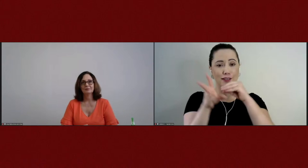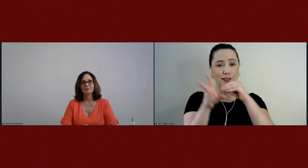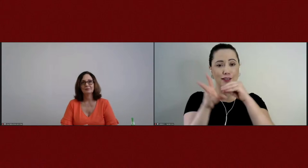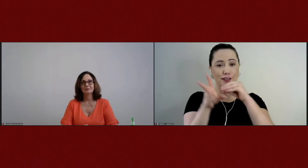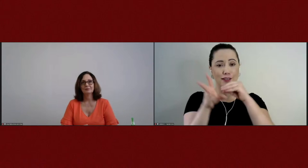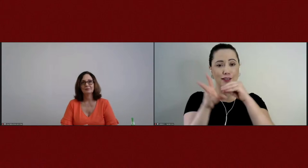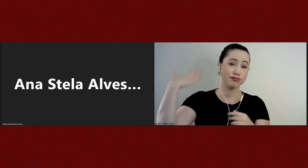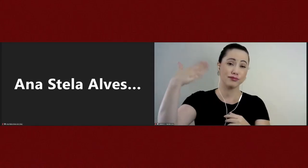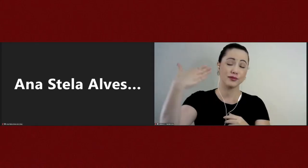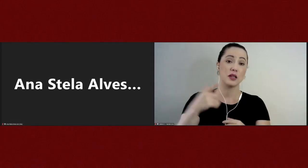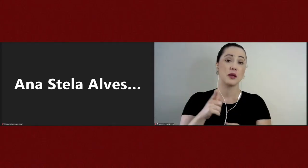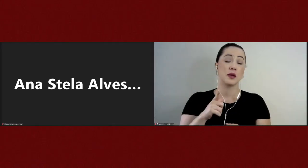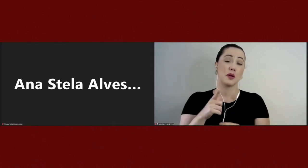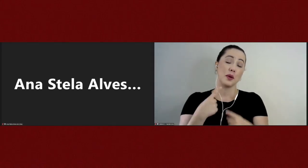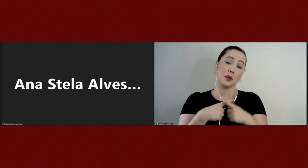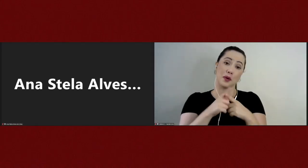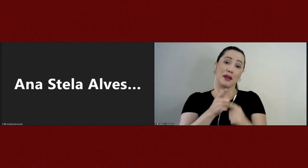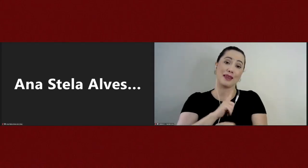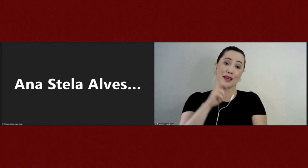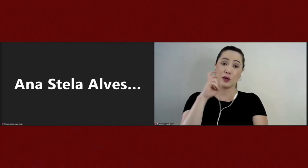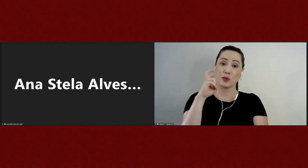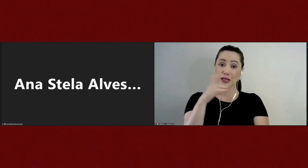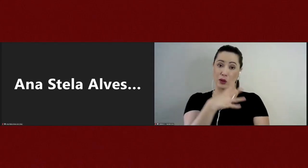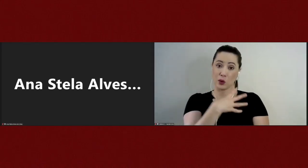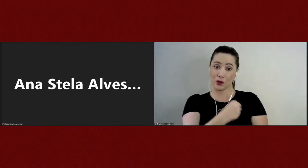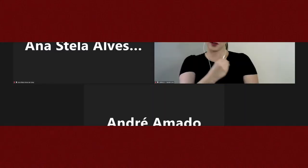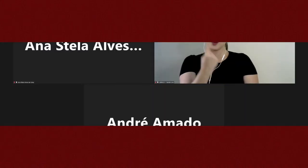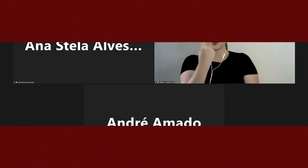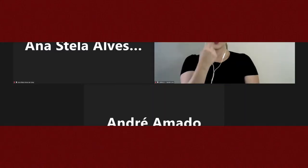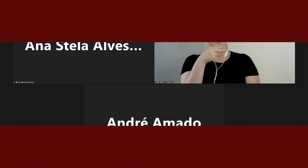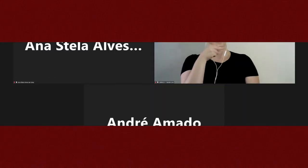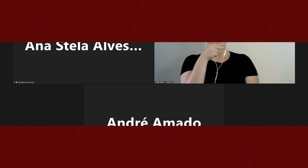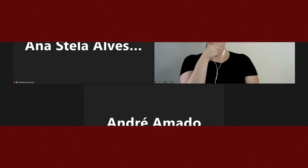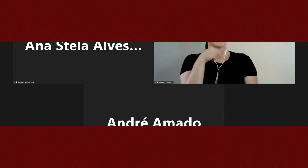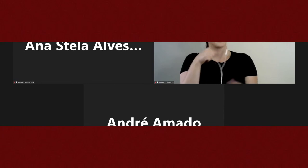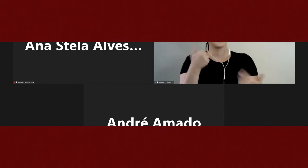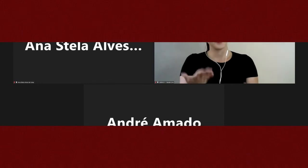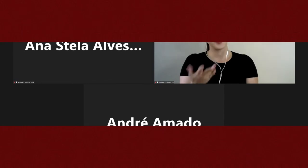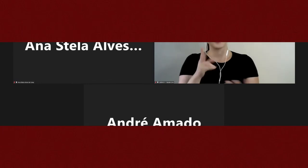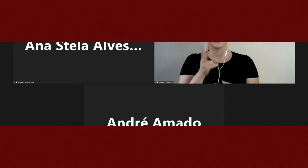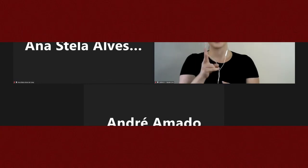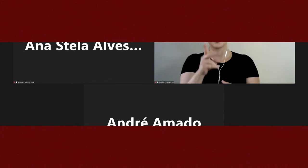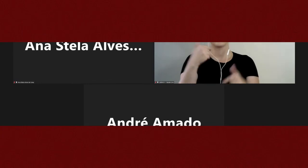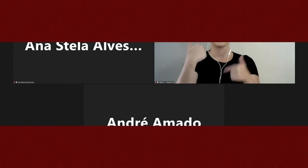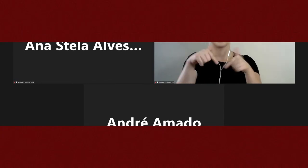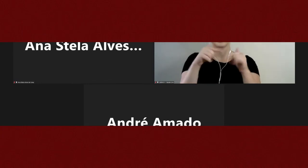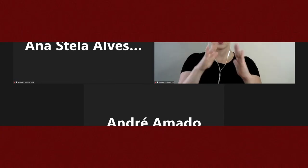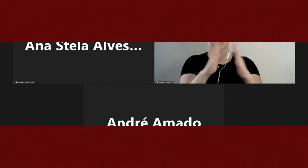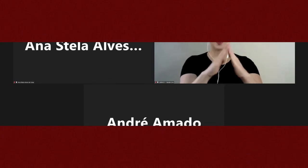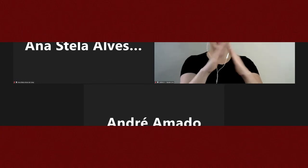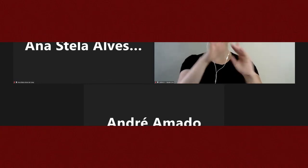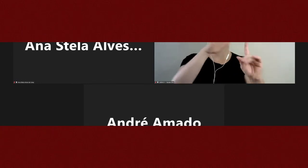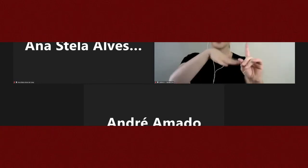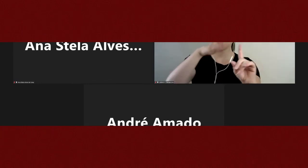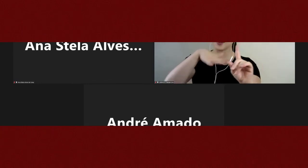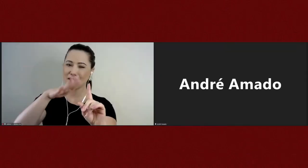tenho 5 filhas e 1 neta. Então, eu trabalho em casa homenageando as